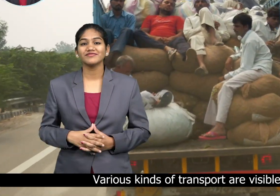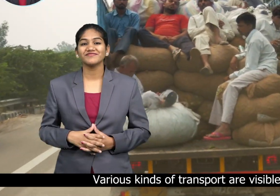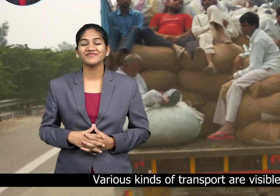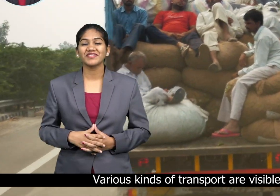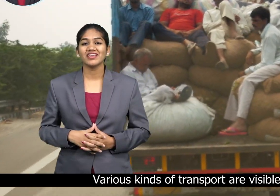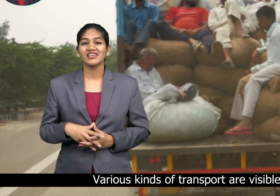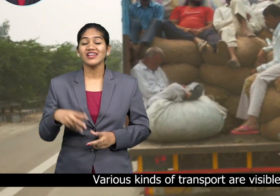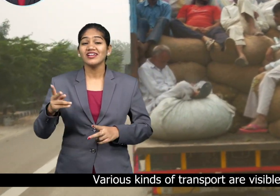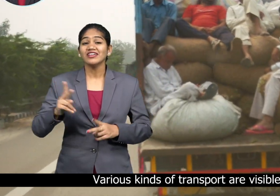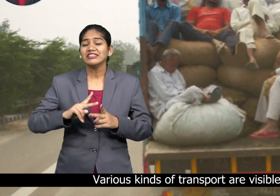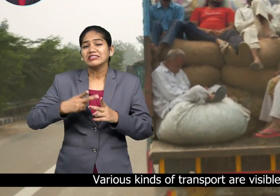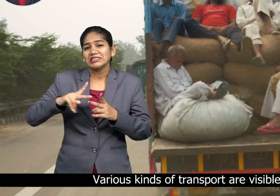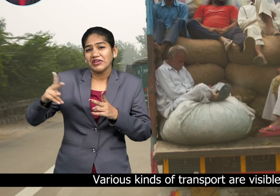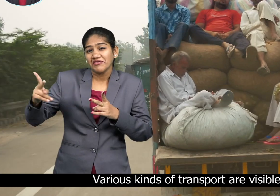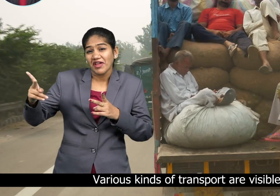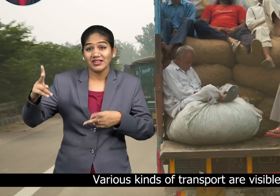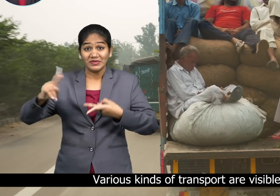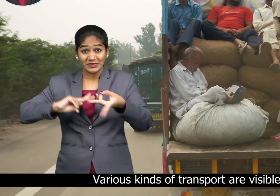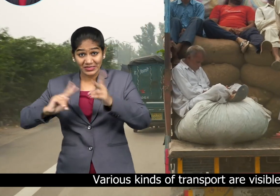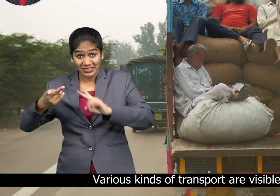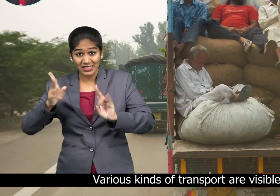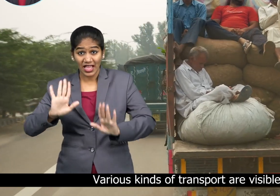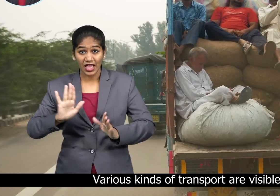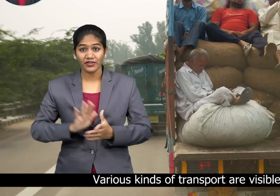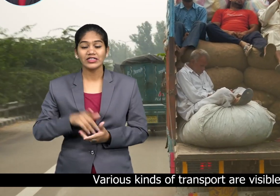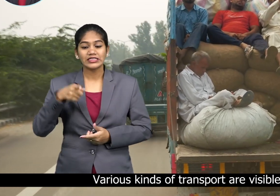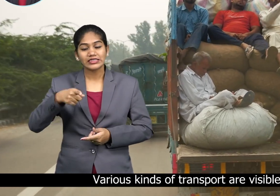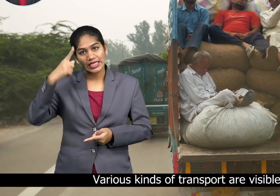Various kinds of transport are visible on this road,